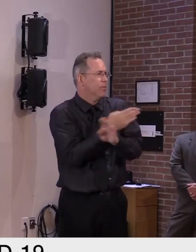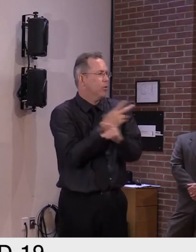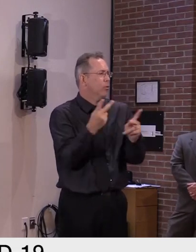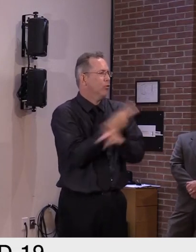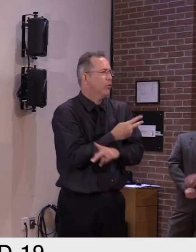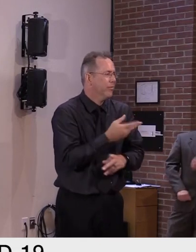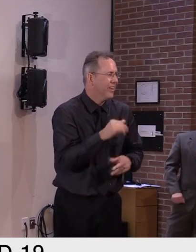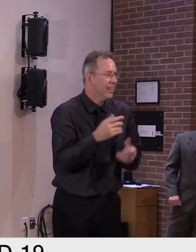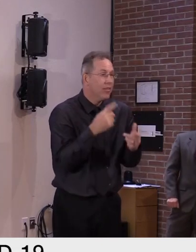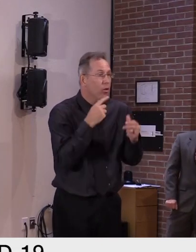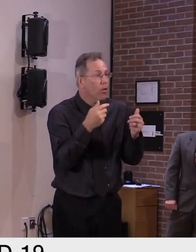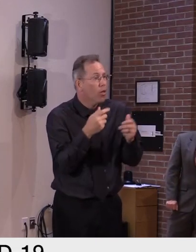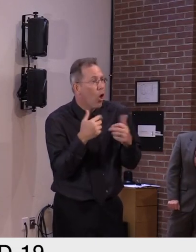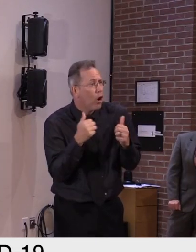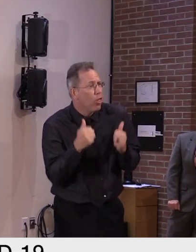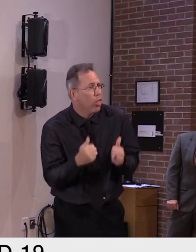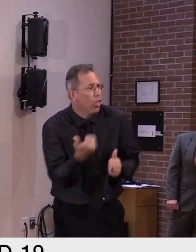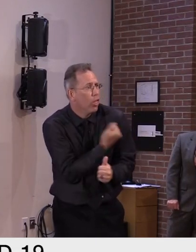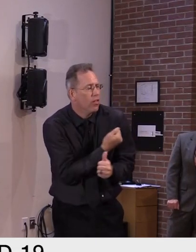interferon.